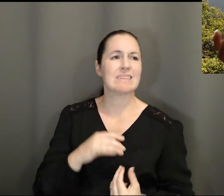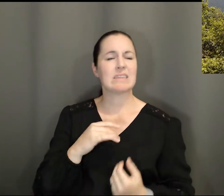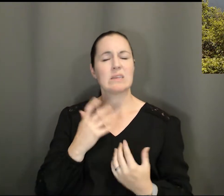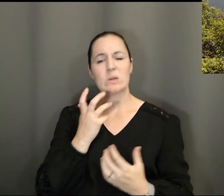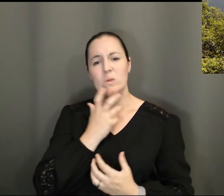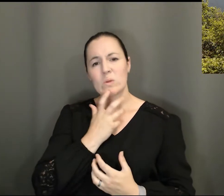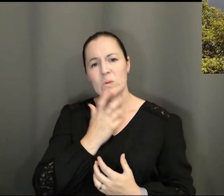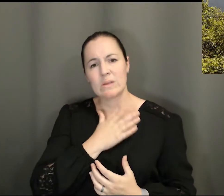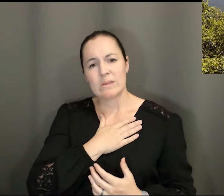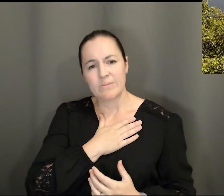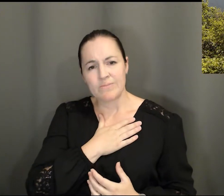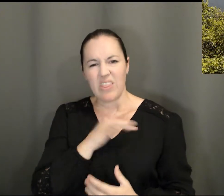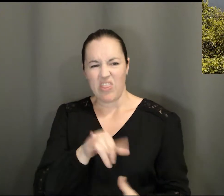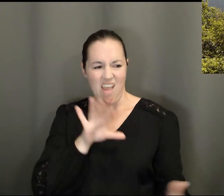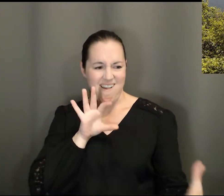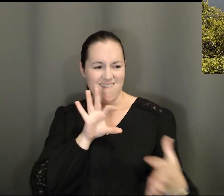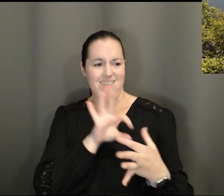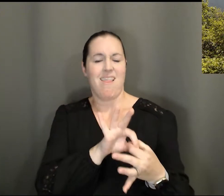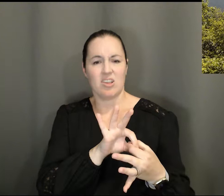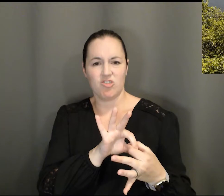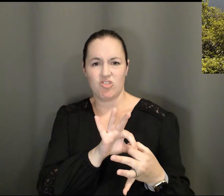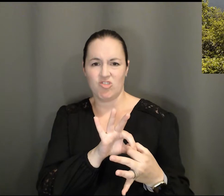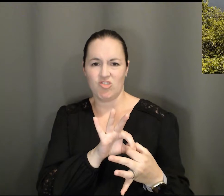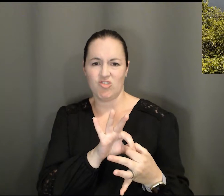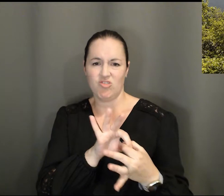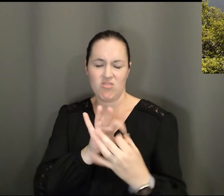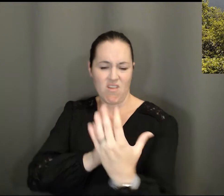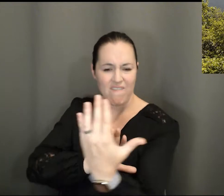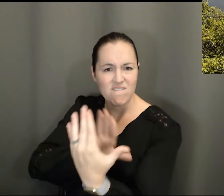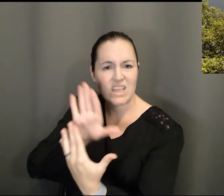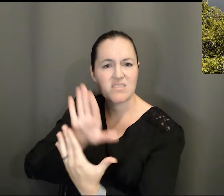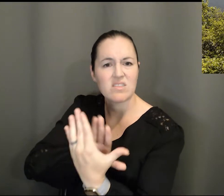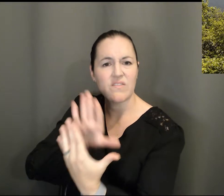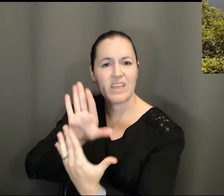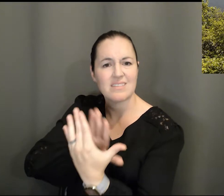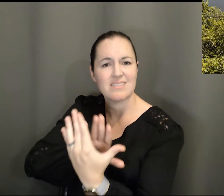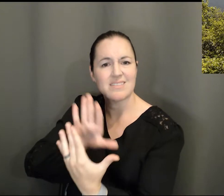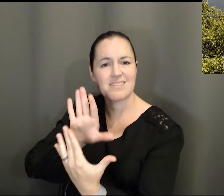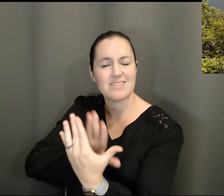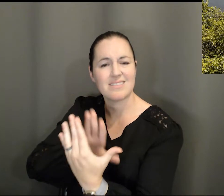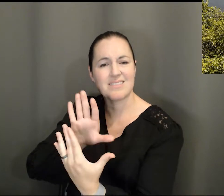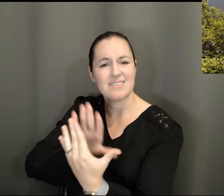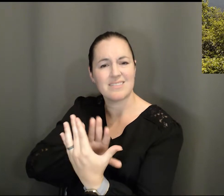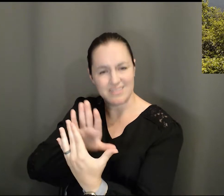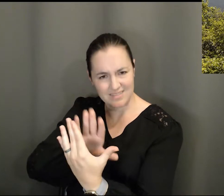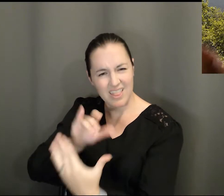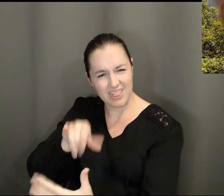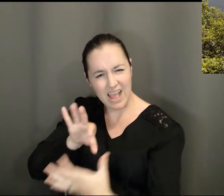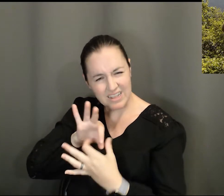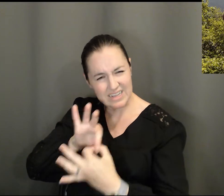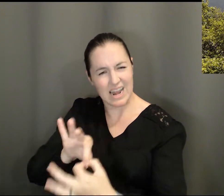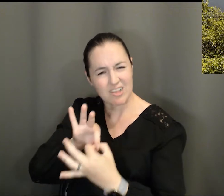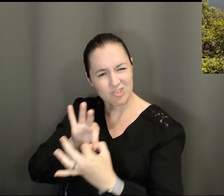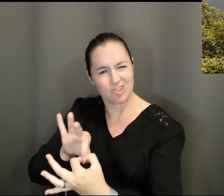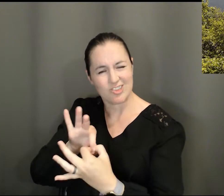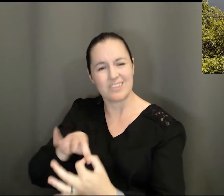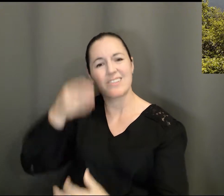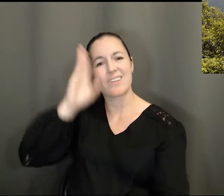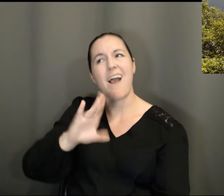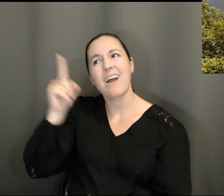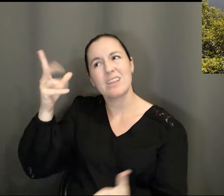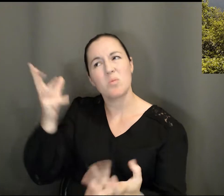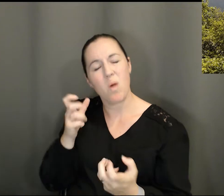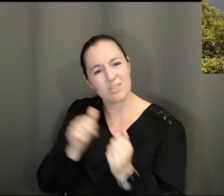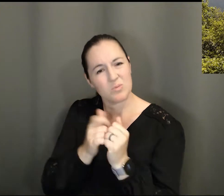face-to-face kind of connection that God wants to have with you. That's a beautiful closeness, friends. God is not out there in